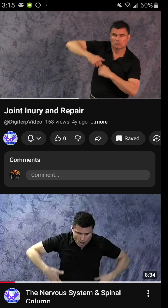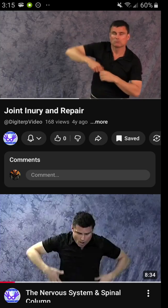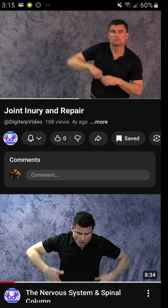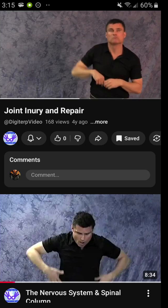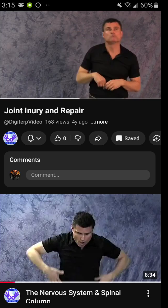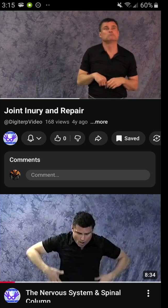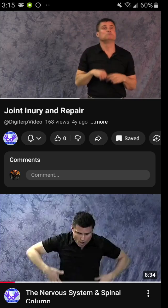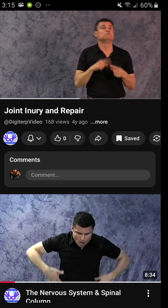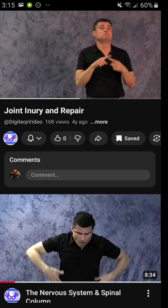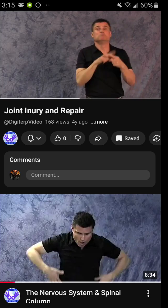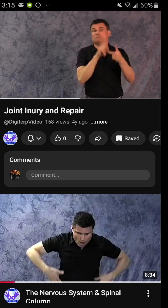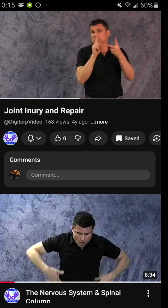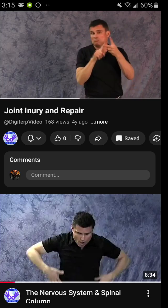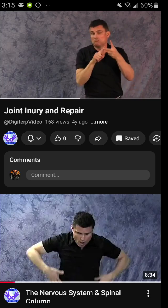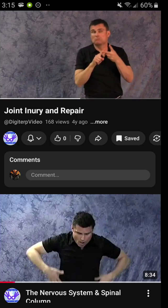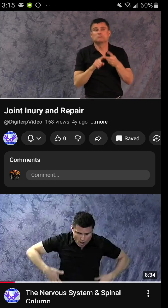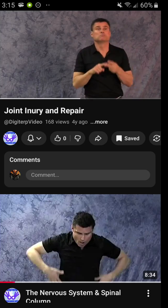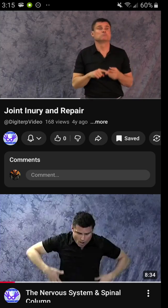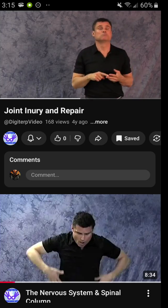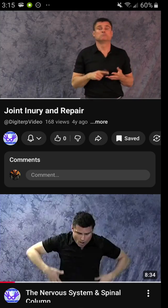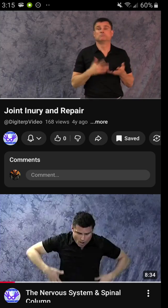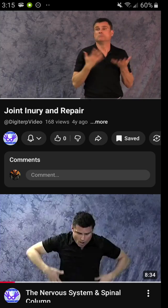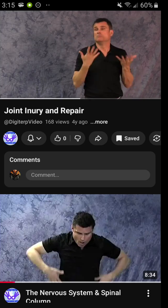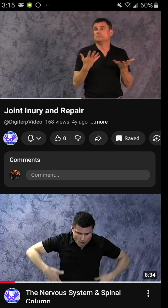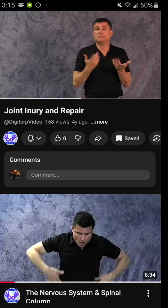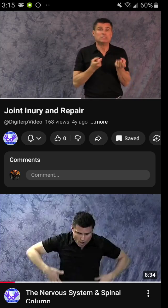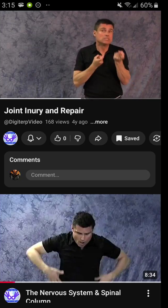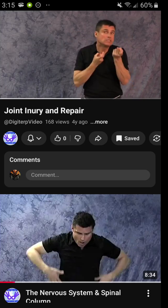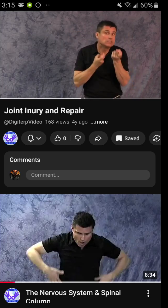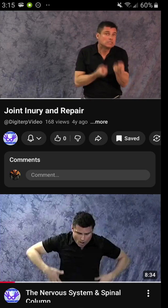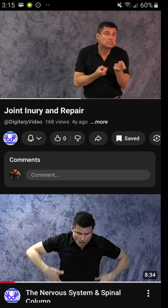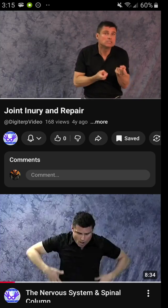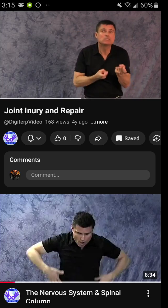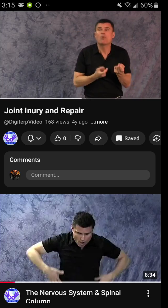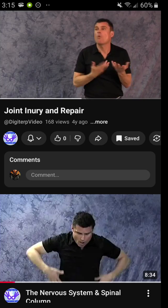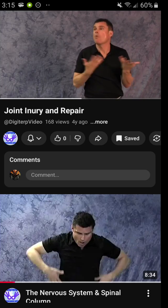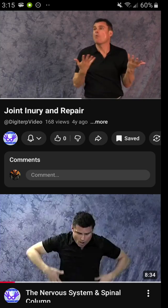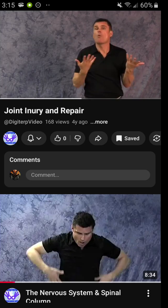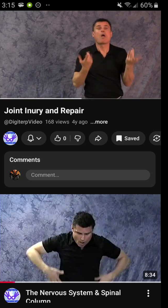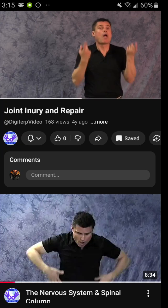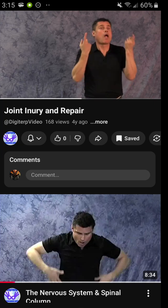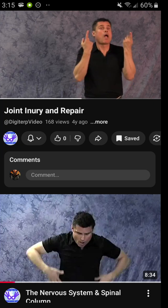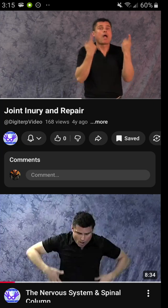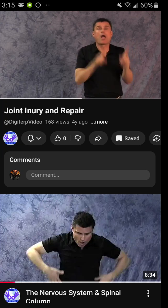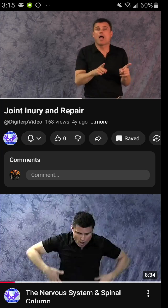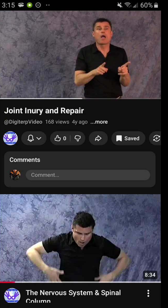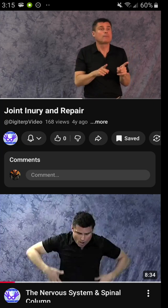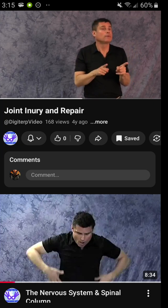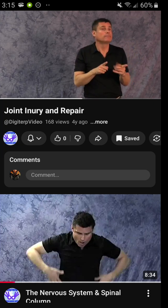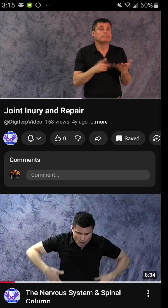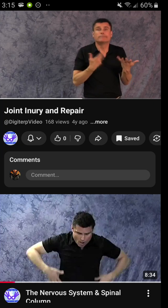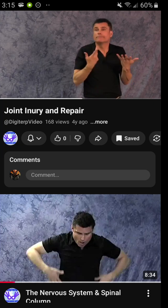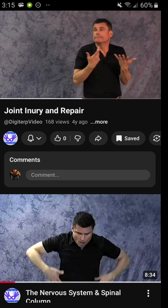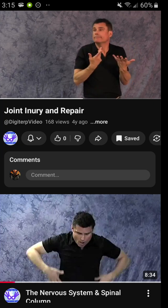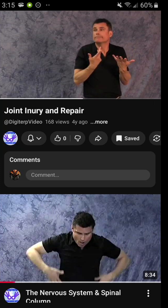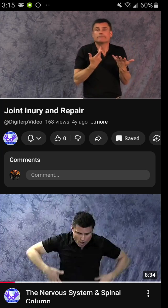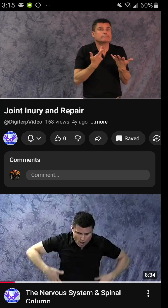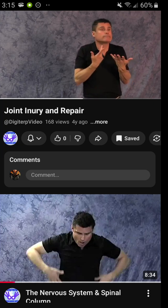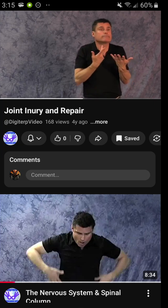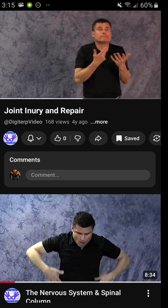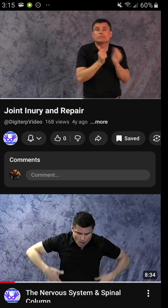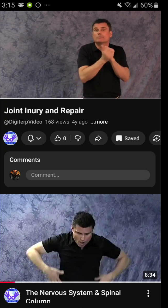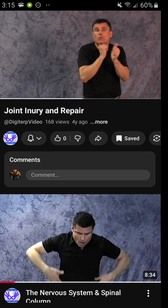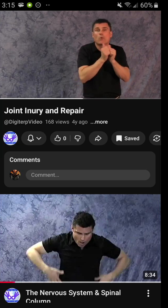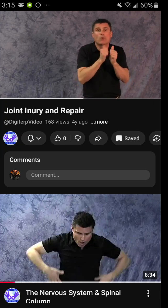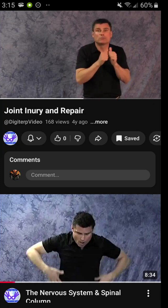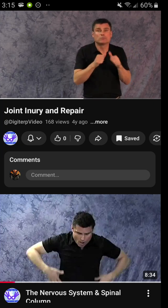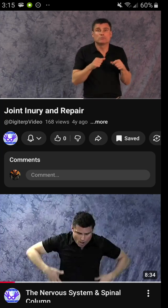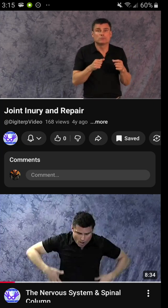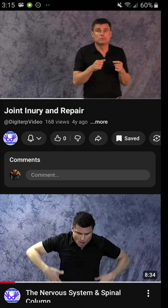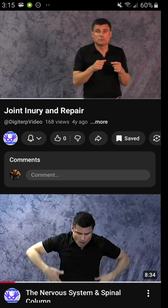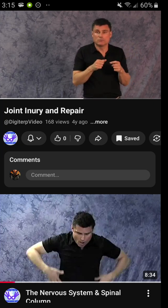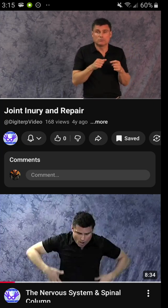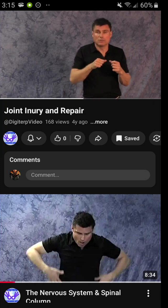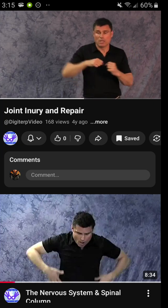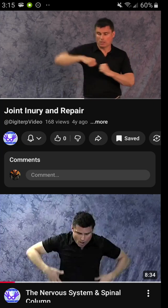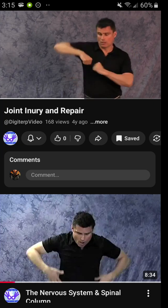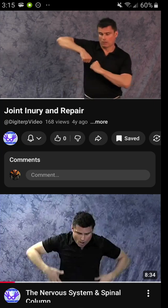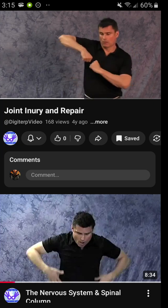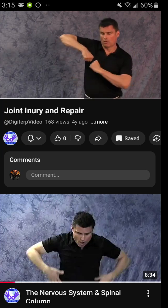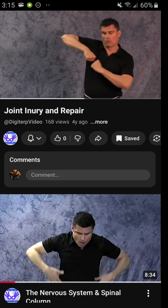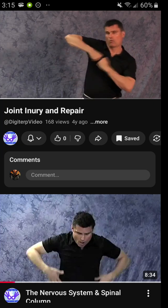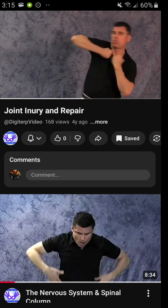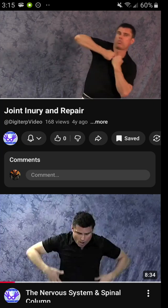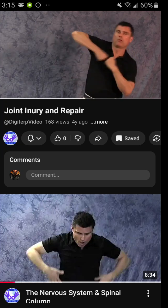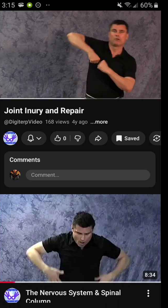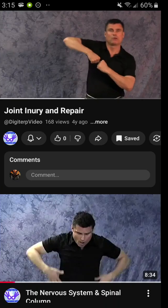So that over time, that joint can become much